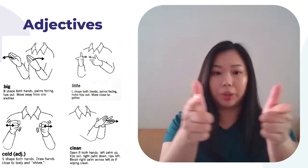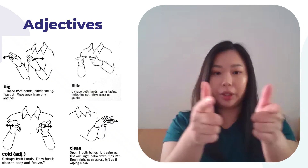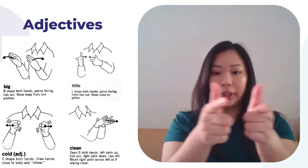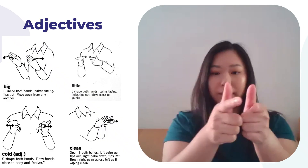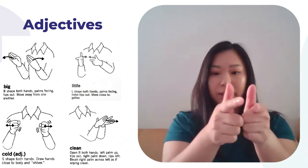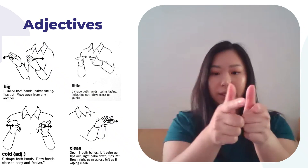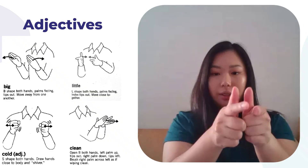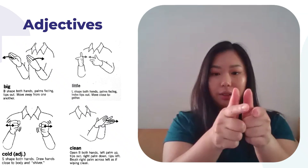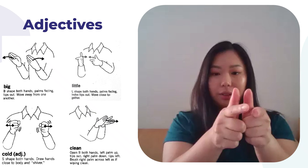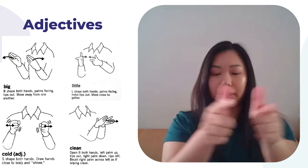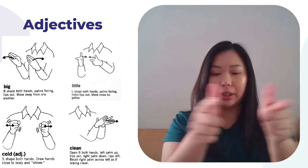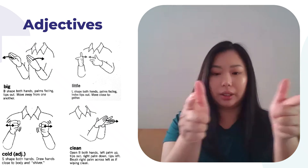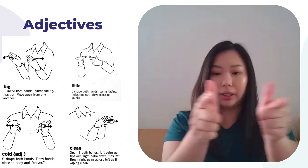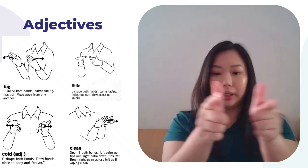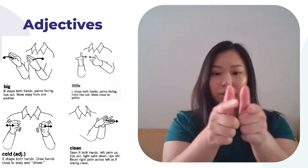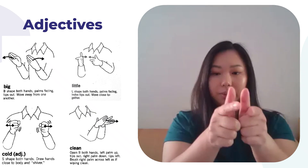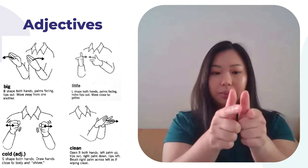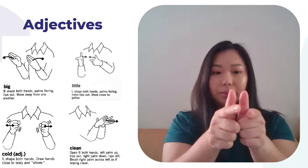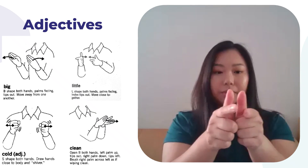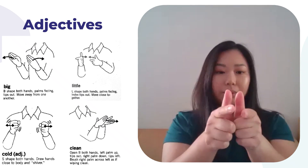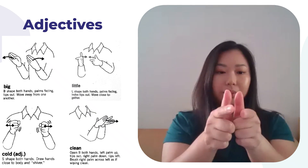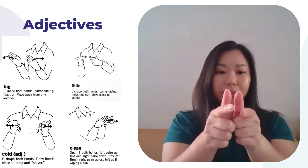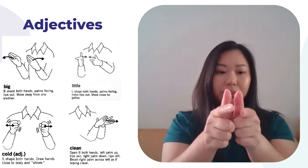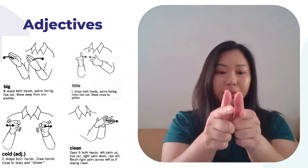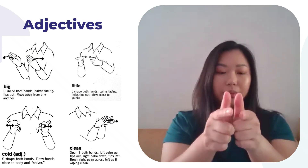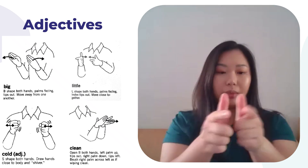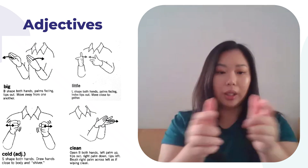hands, bring your hands together. Little.